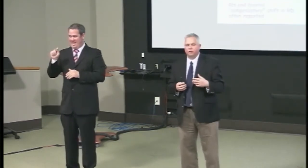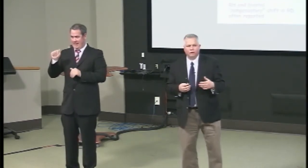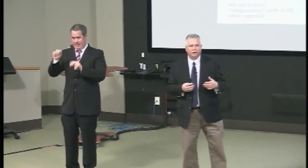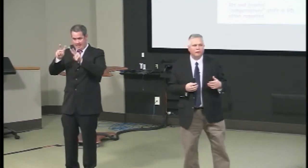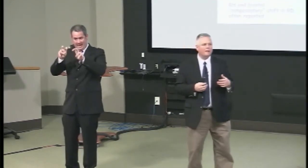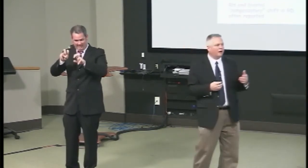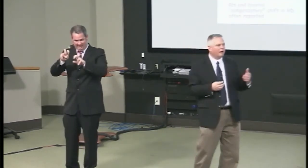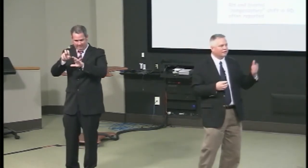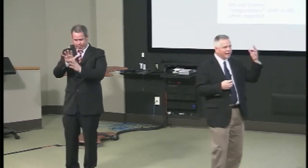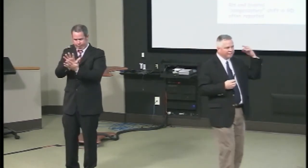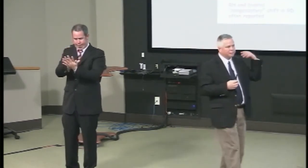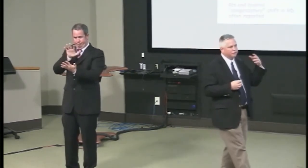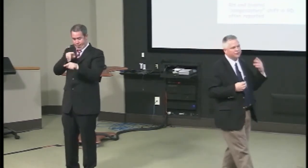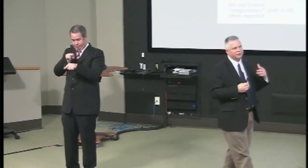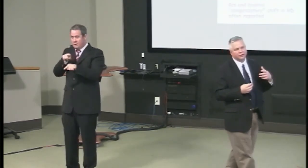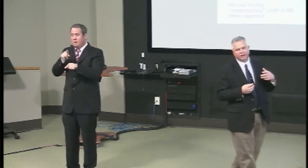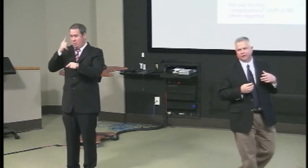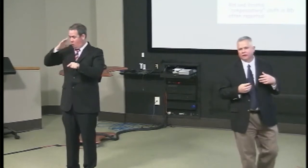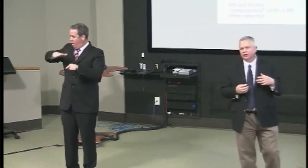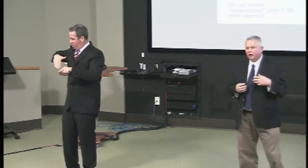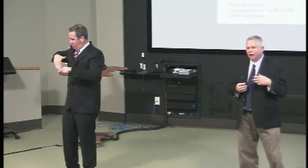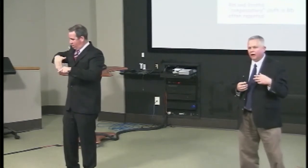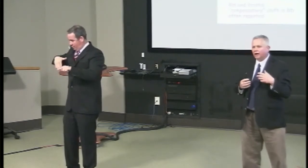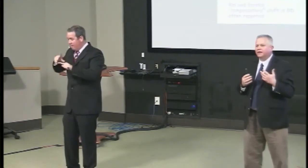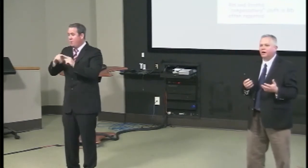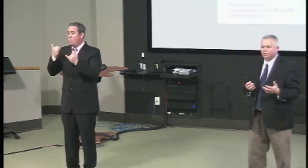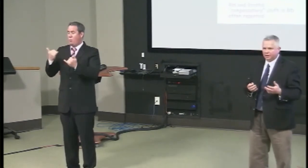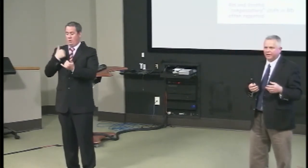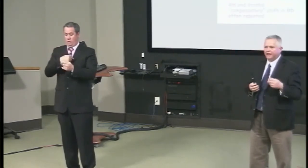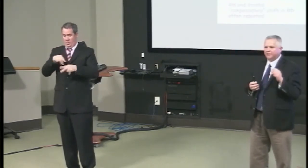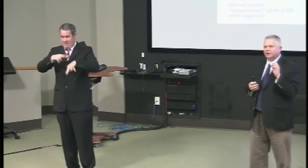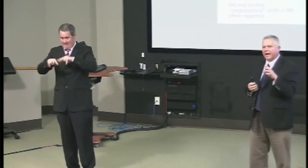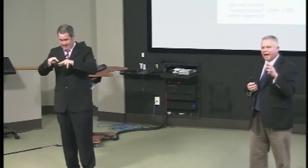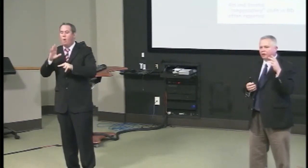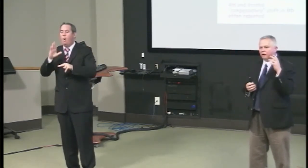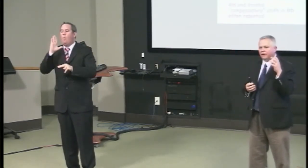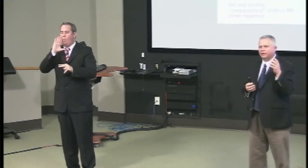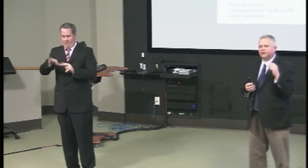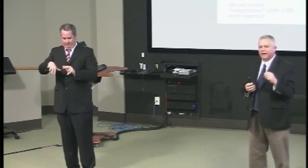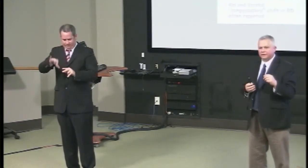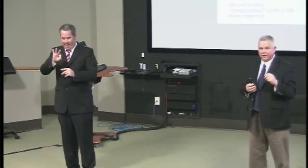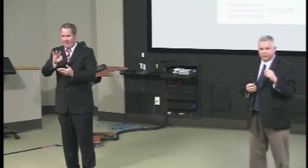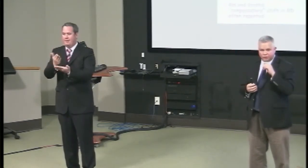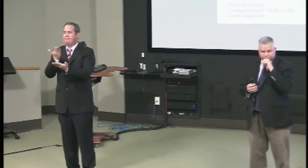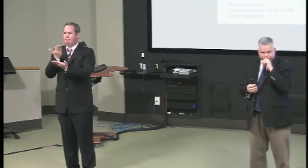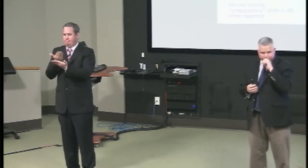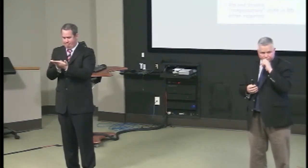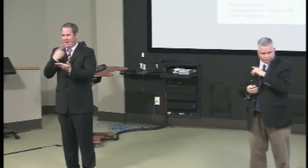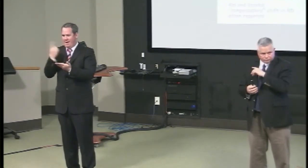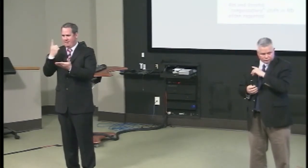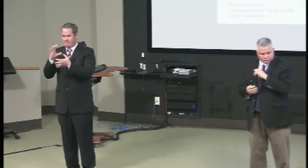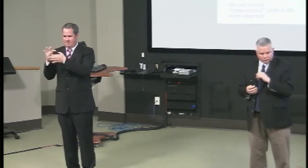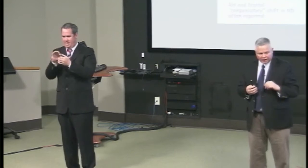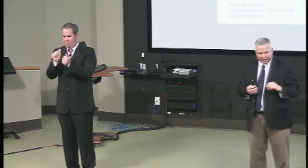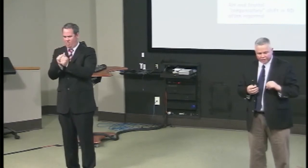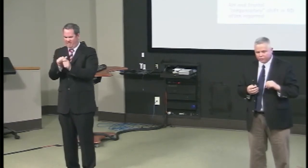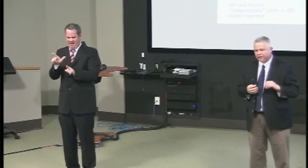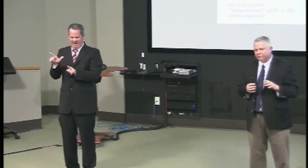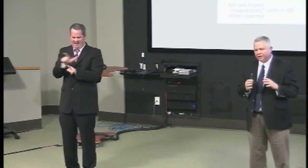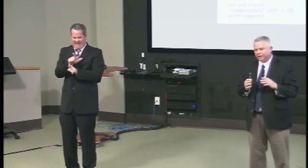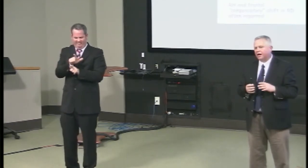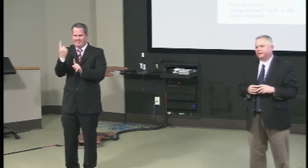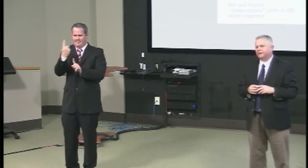evidence for left posterior anomaly, that is a lack of coherent activation, and